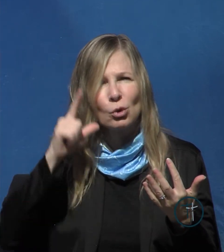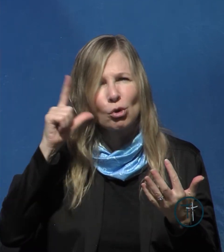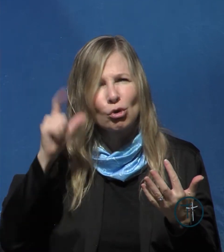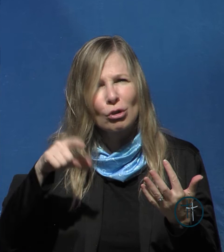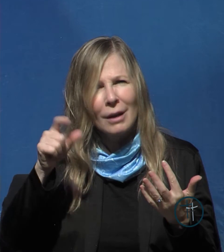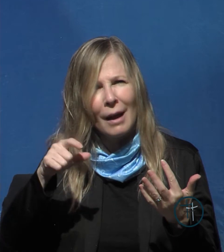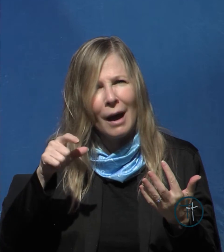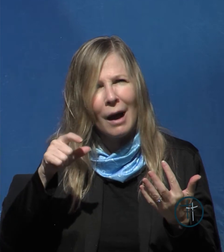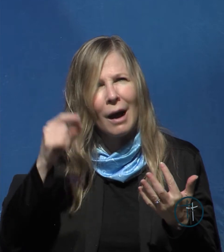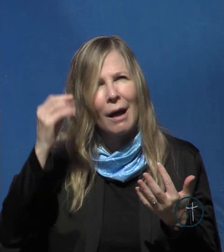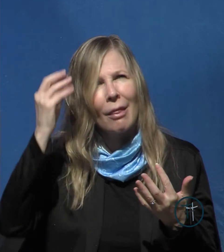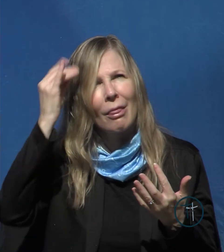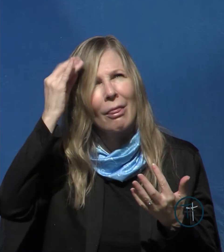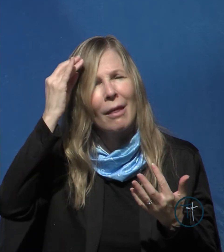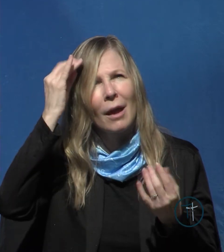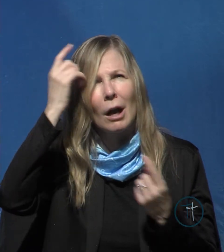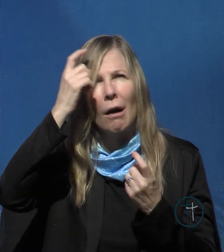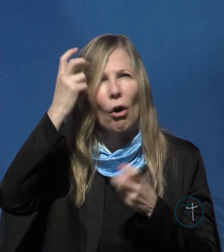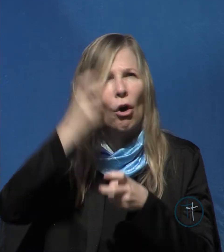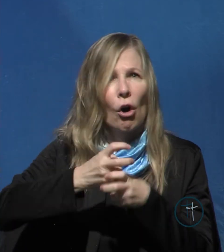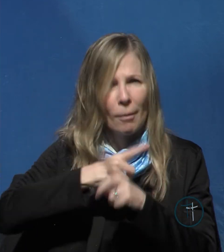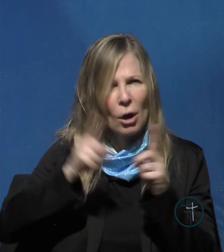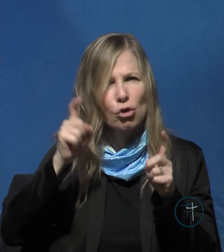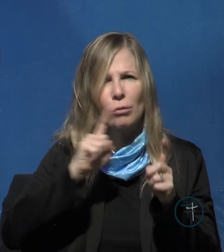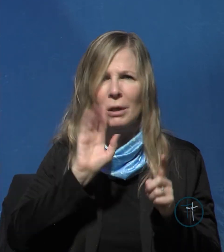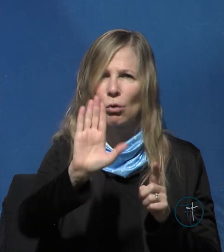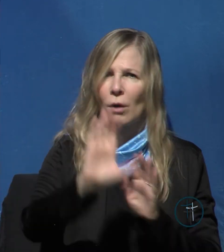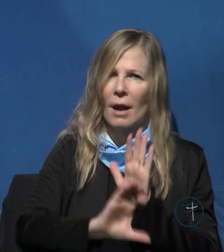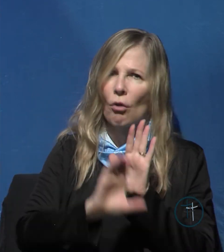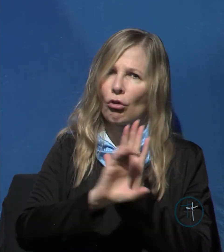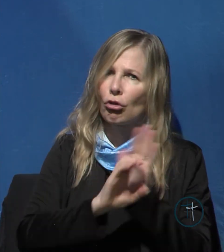should characterize who we are in Christ.